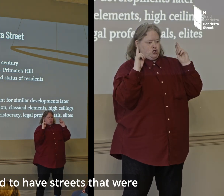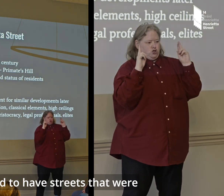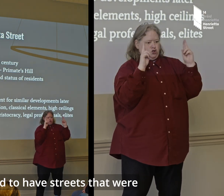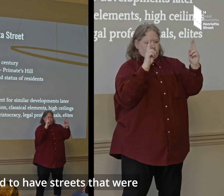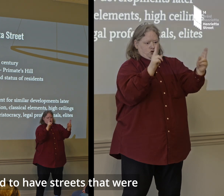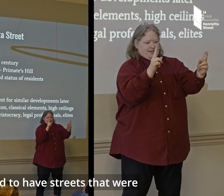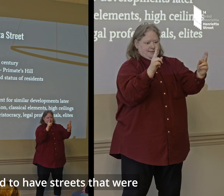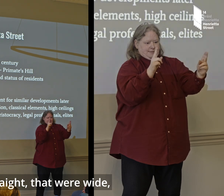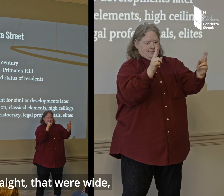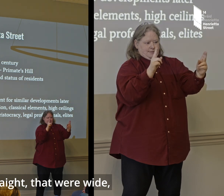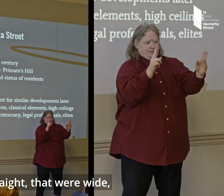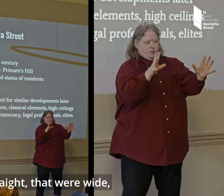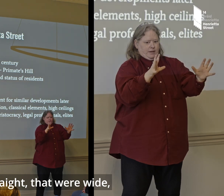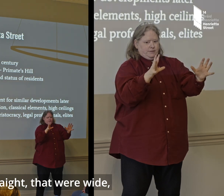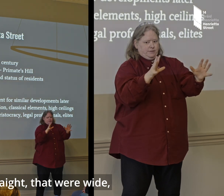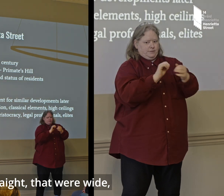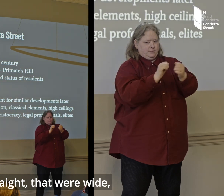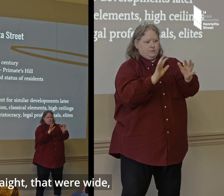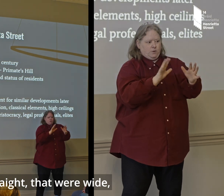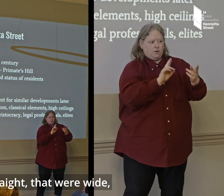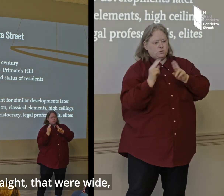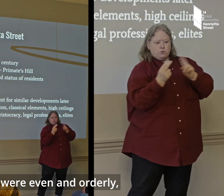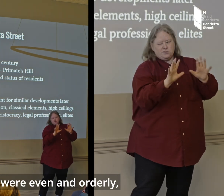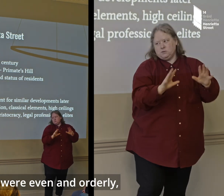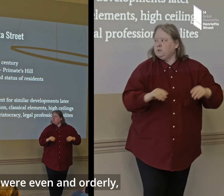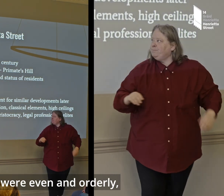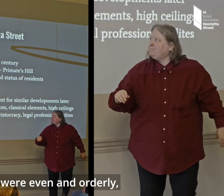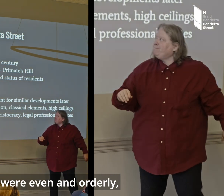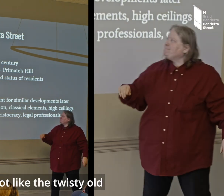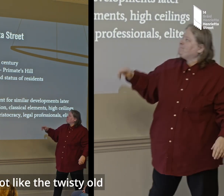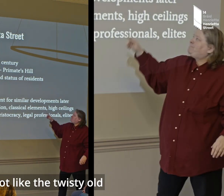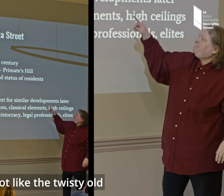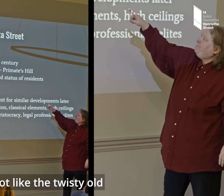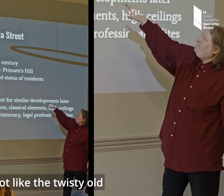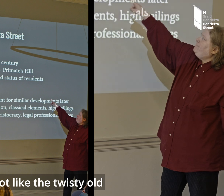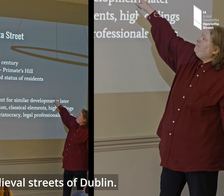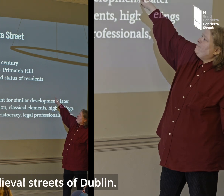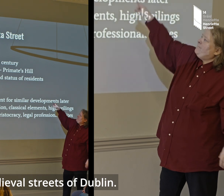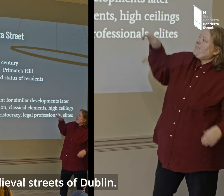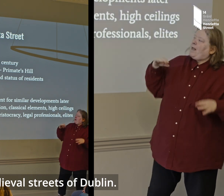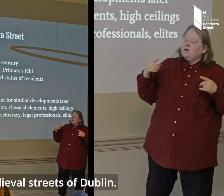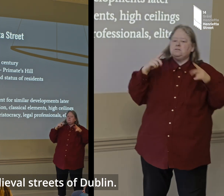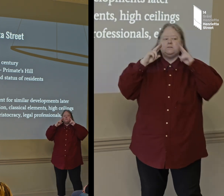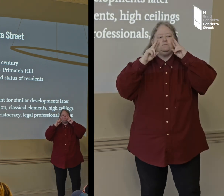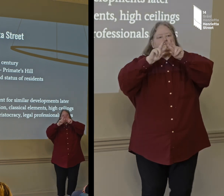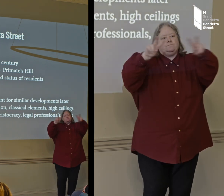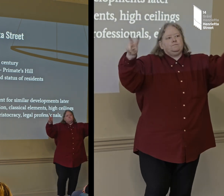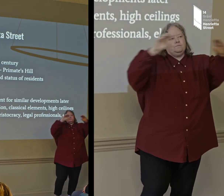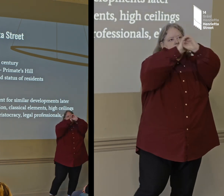to have streets that were straight, that were wide, that were even and orderly, not like the twisty old medieval streets of